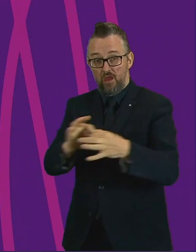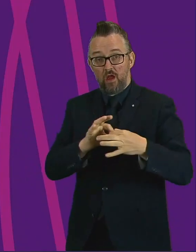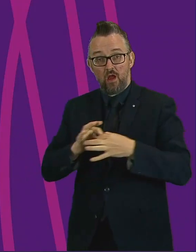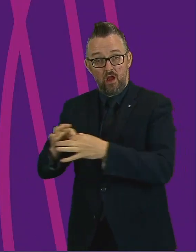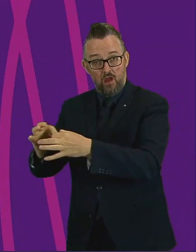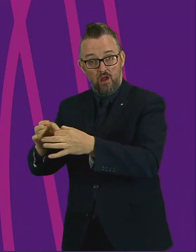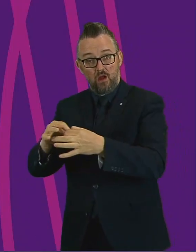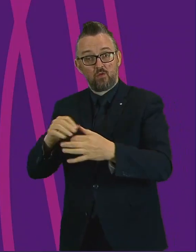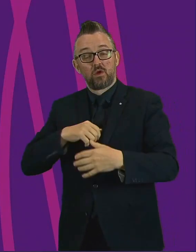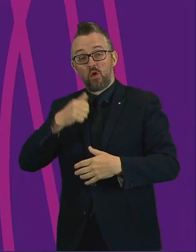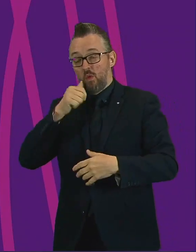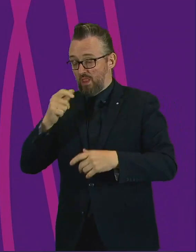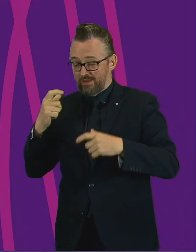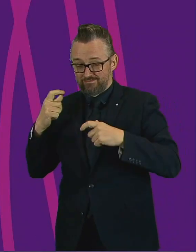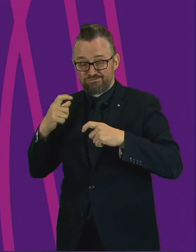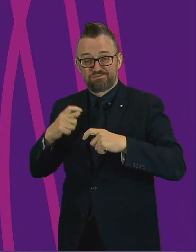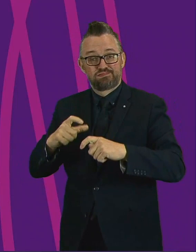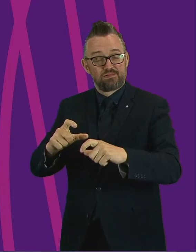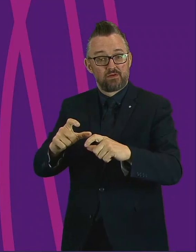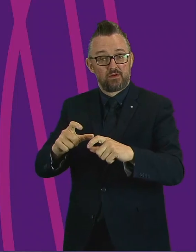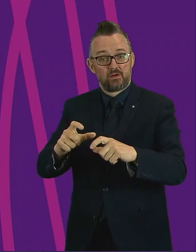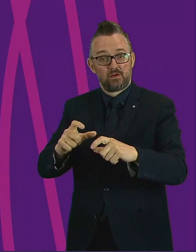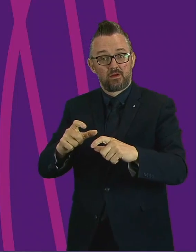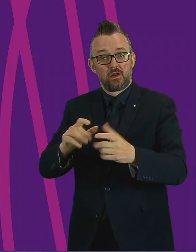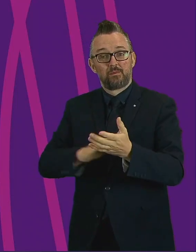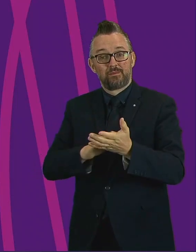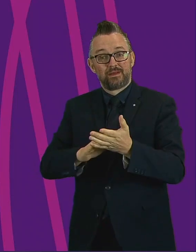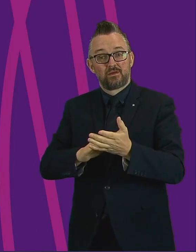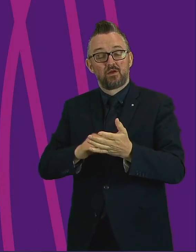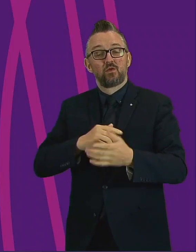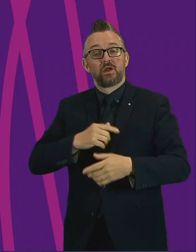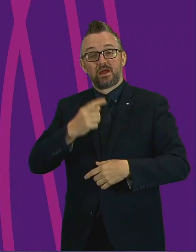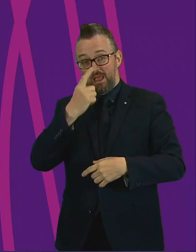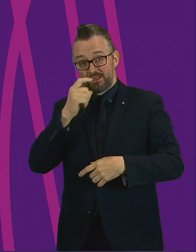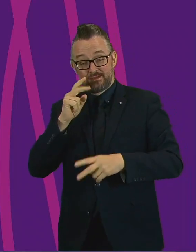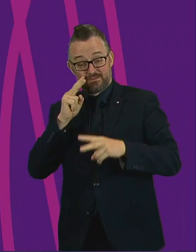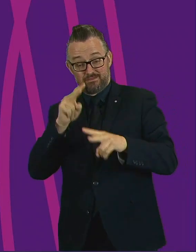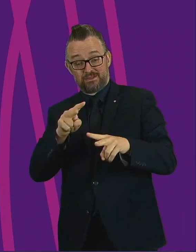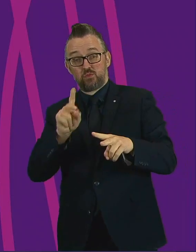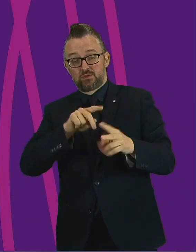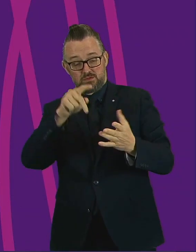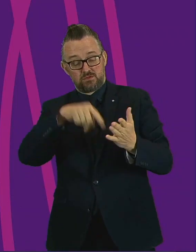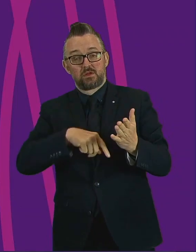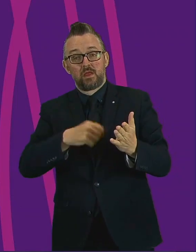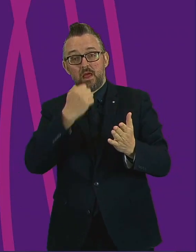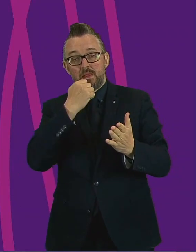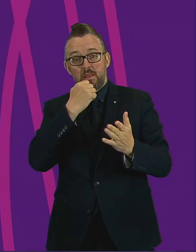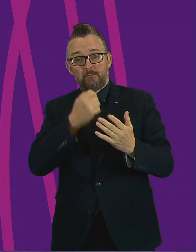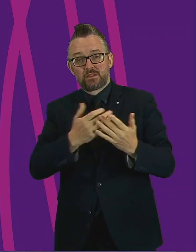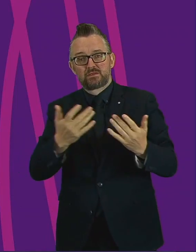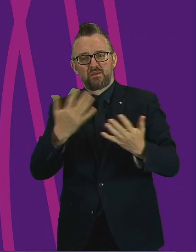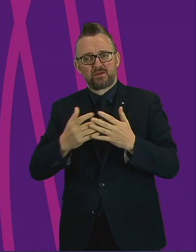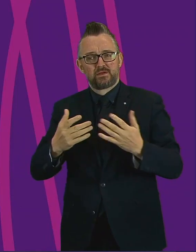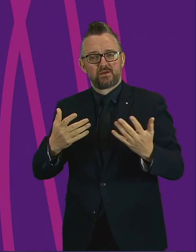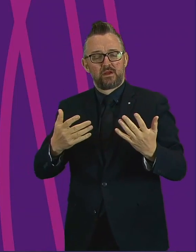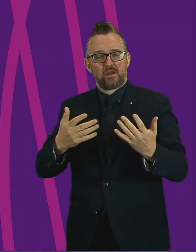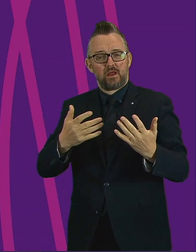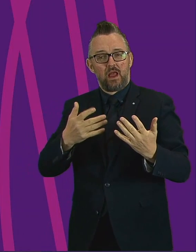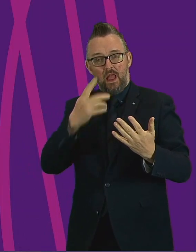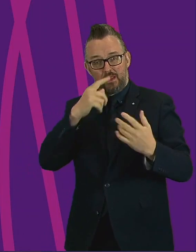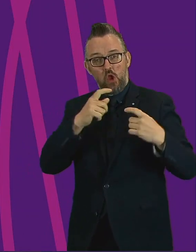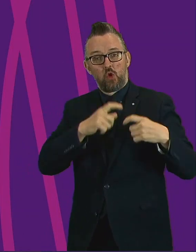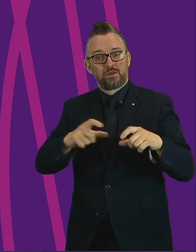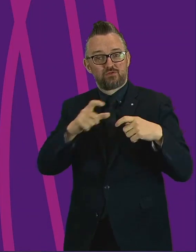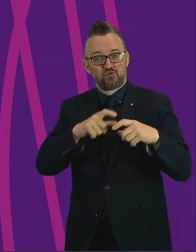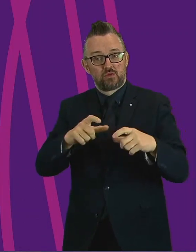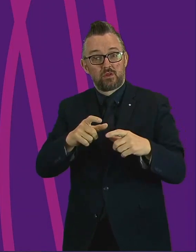bring to bear so that we hopefully will see the kind of figures that we have outlined today continue, and the